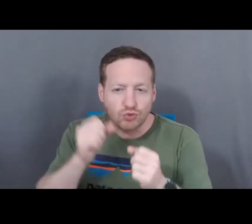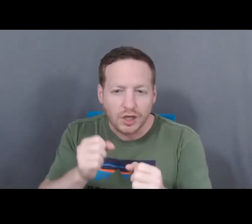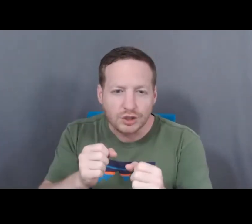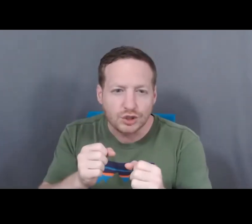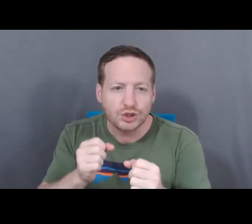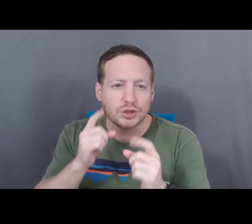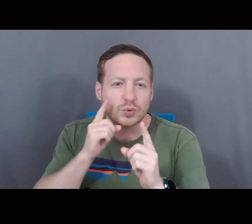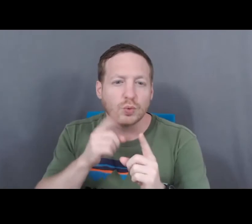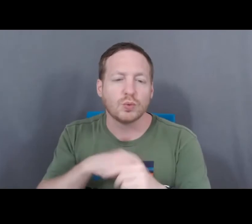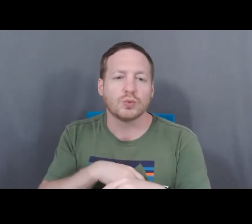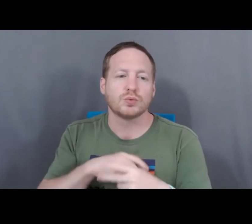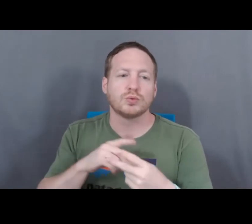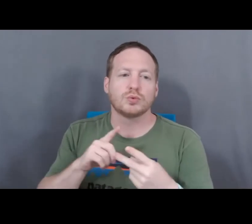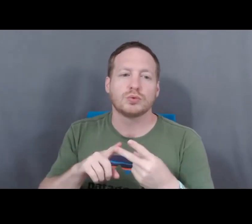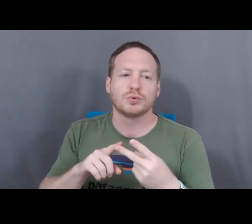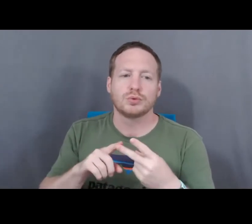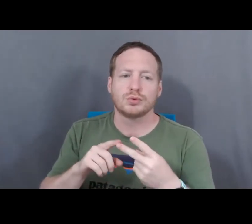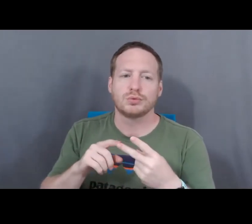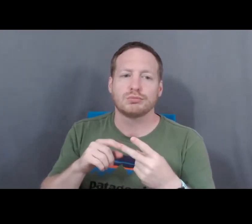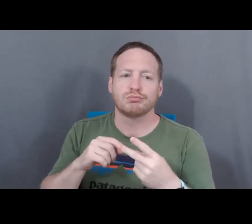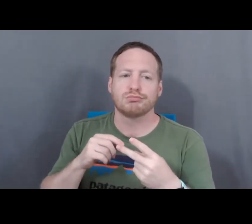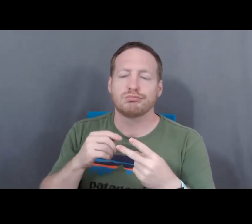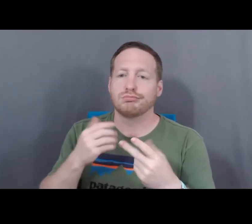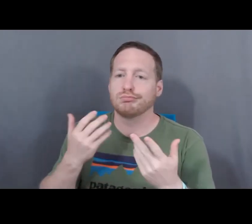So basically in terms of working with our strategic goals,